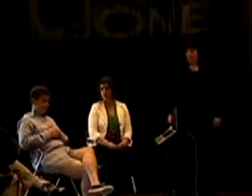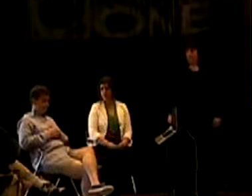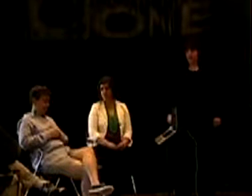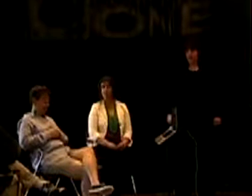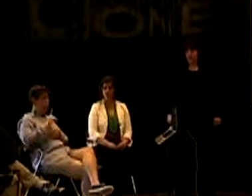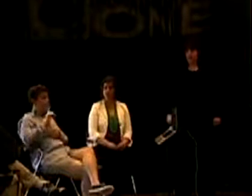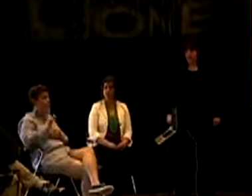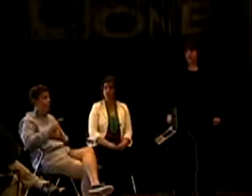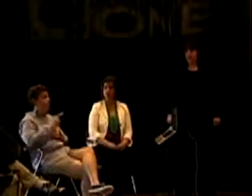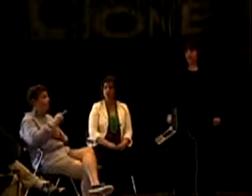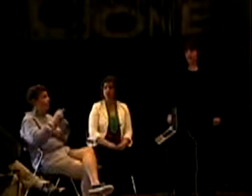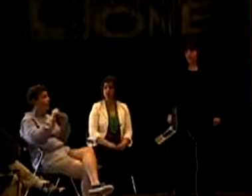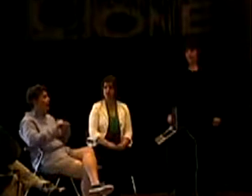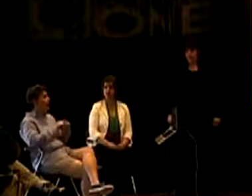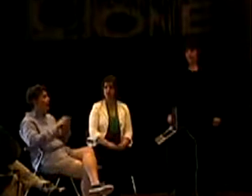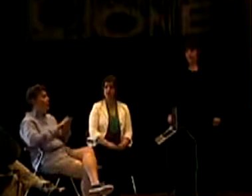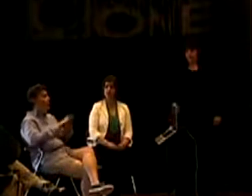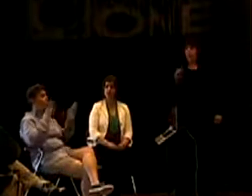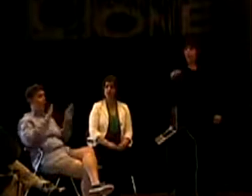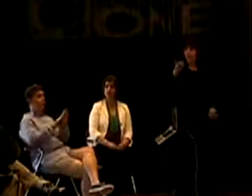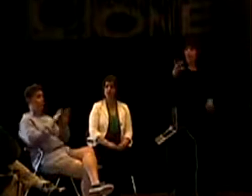that they're losing out there.